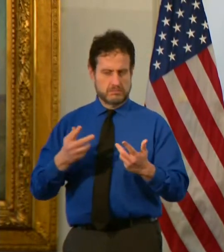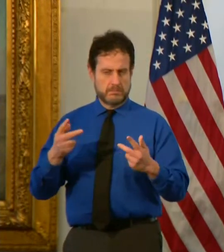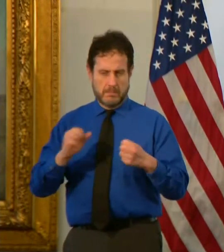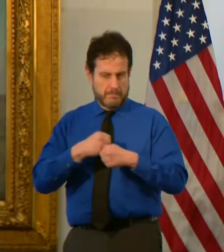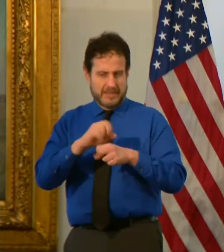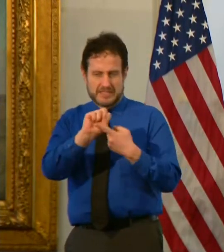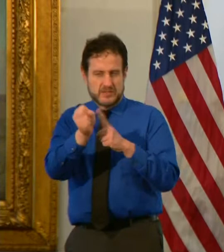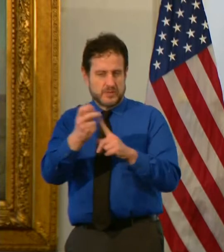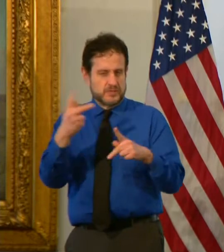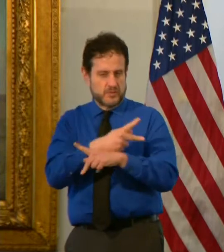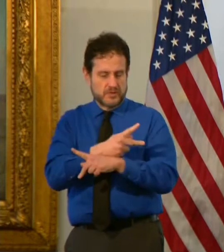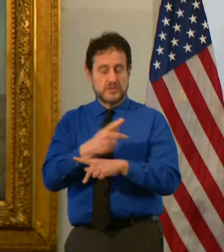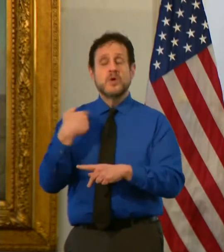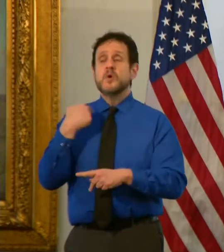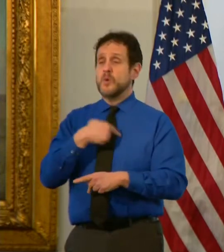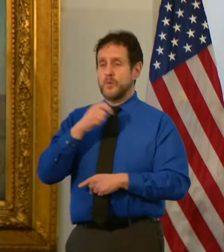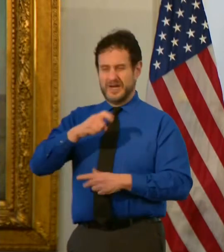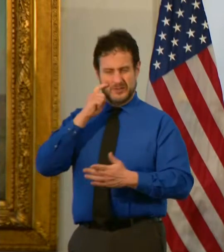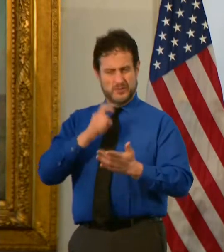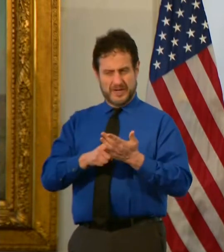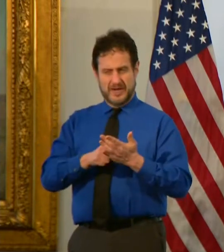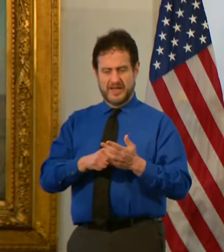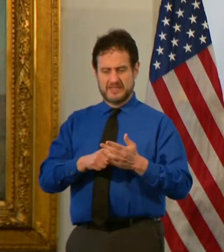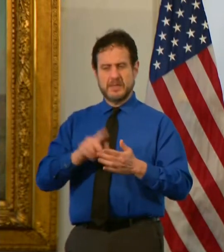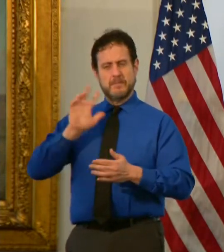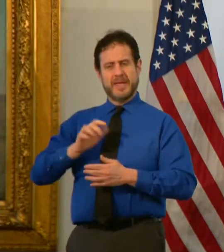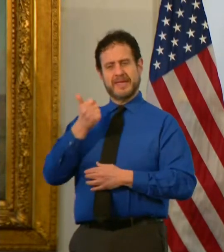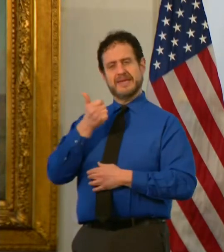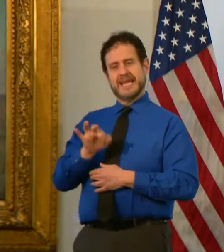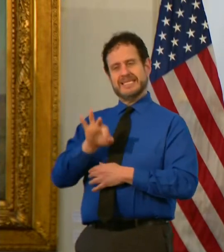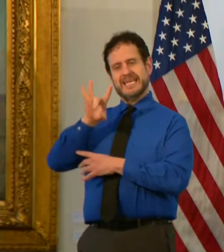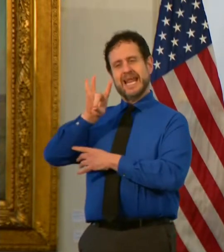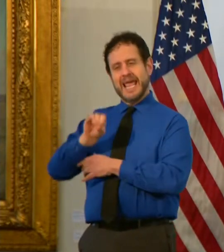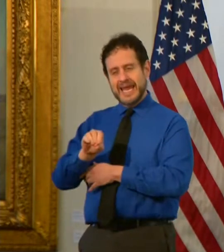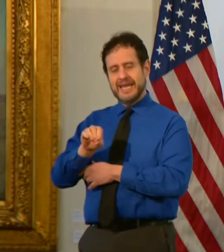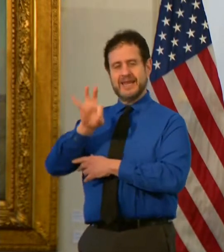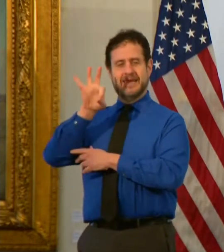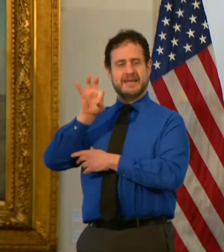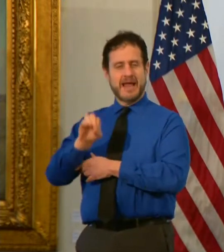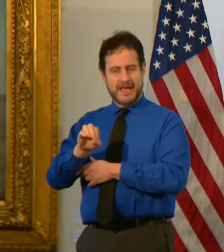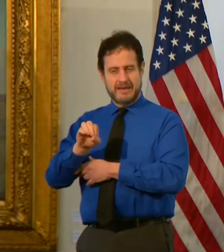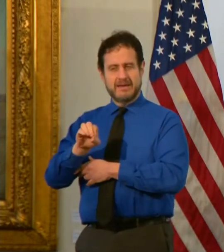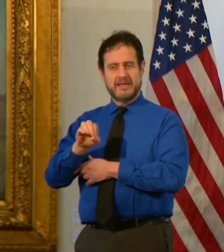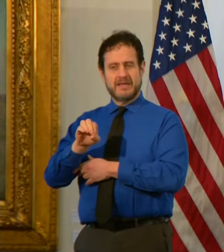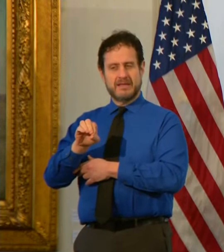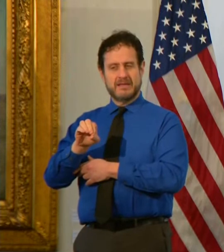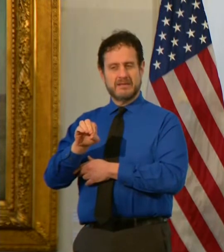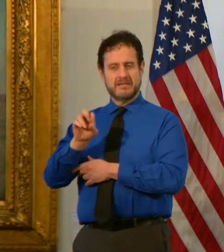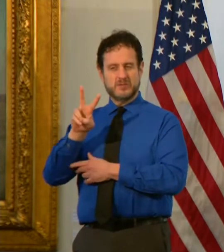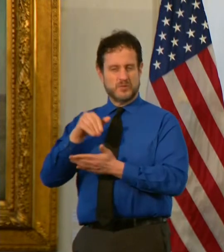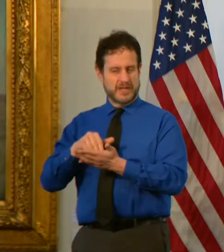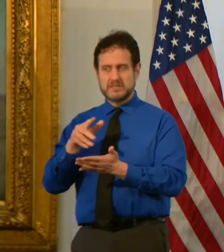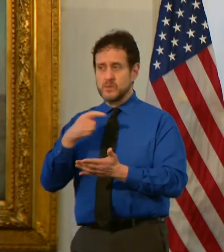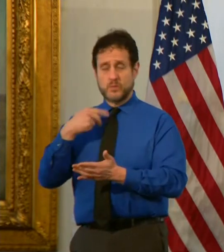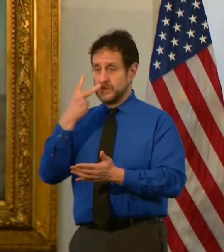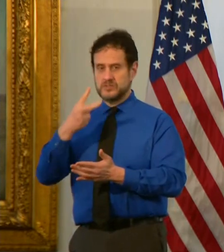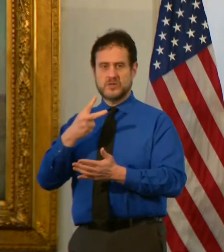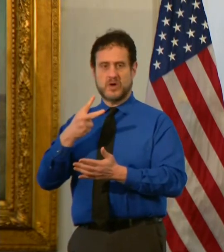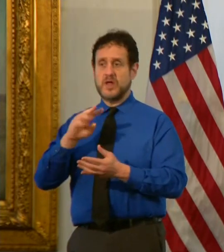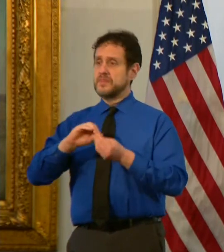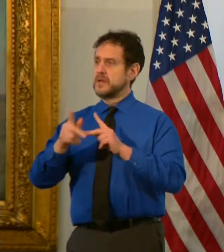that we had some of the highest incarceration rates in the 80s and 90s, where we saw incarceration